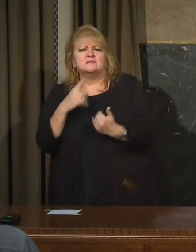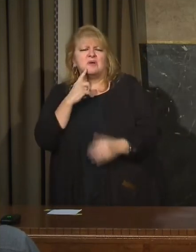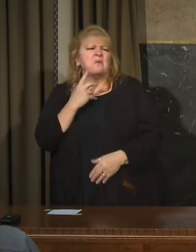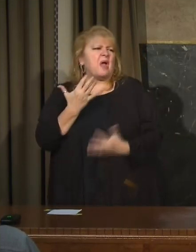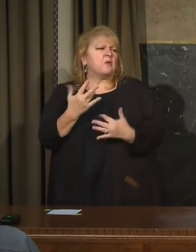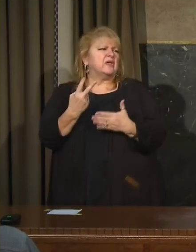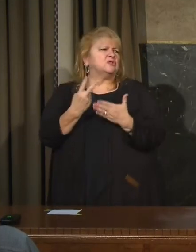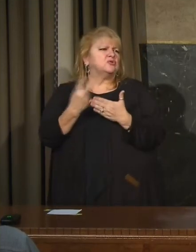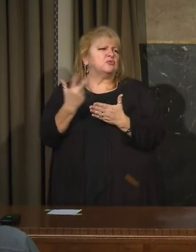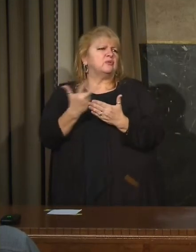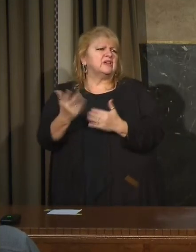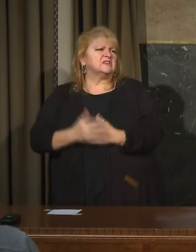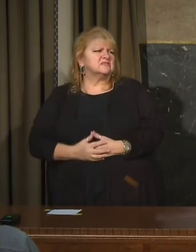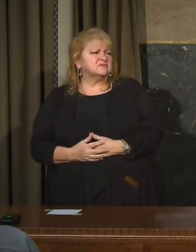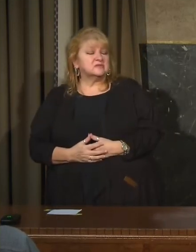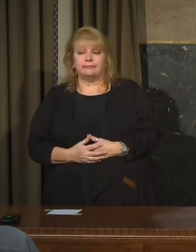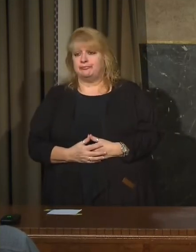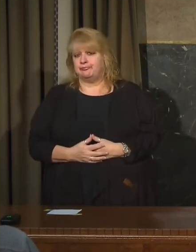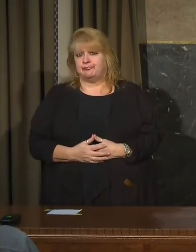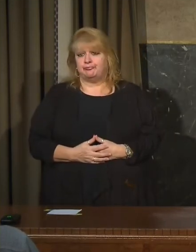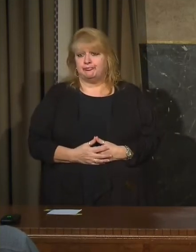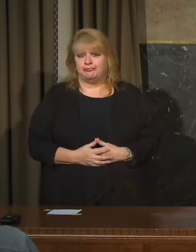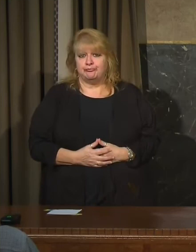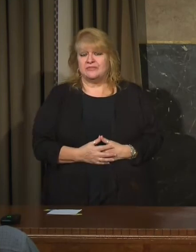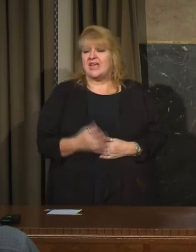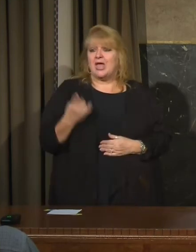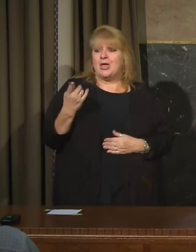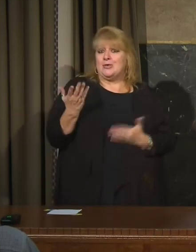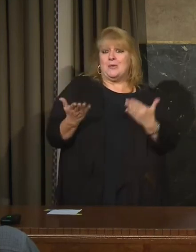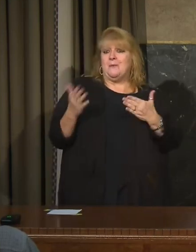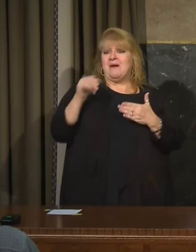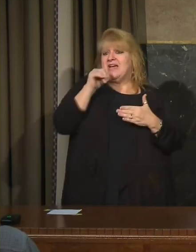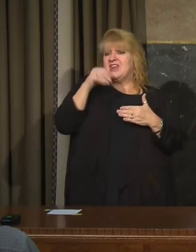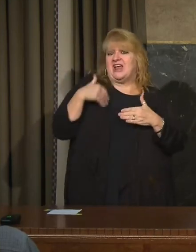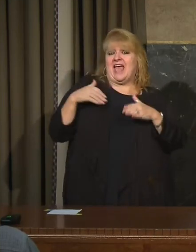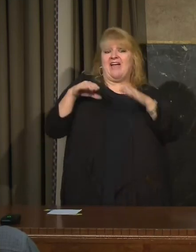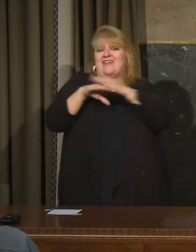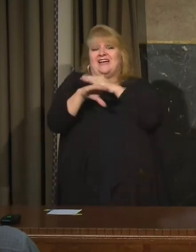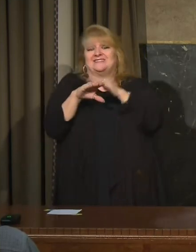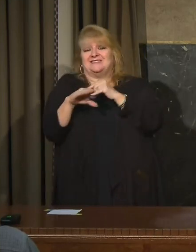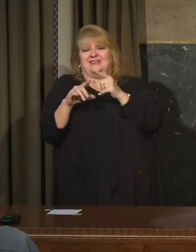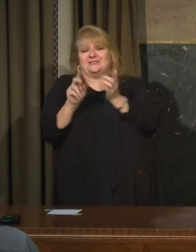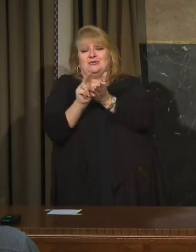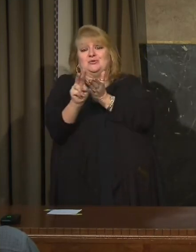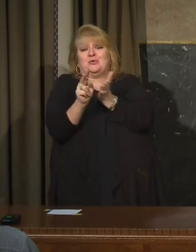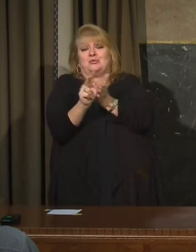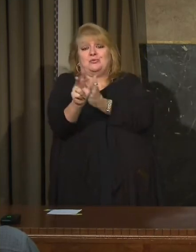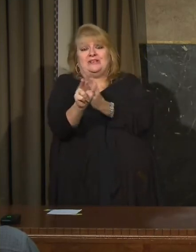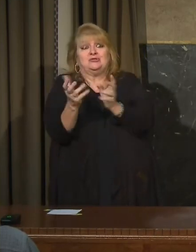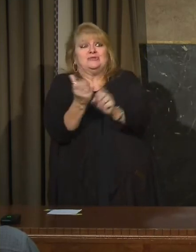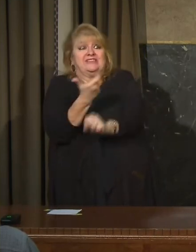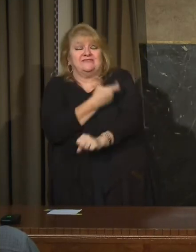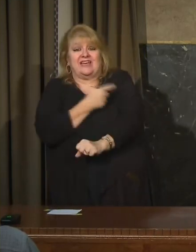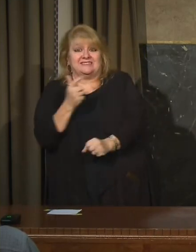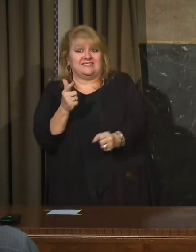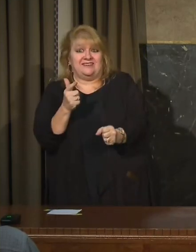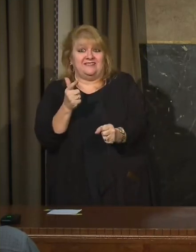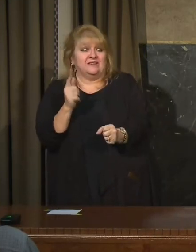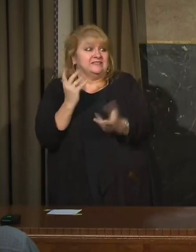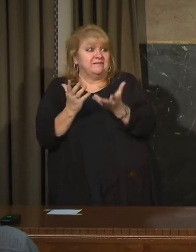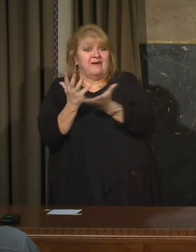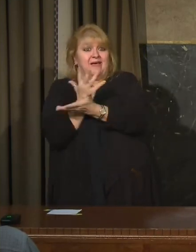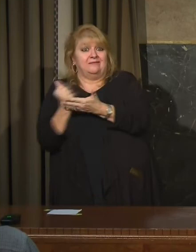is, you might not have as good access to it in a couple of weeks as you do now. So we want